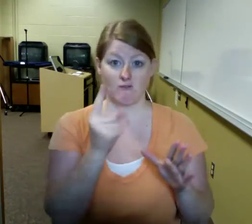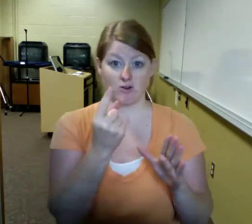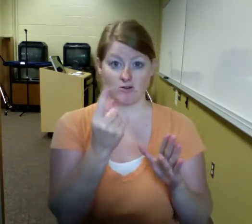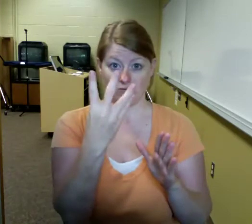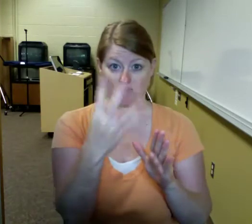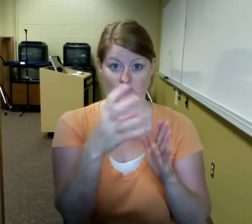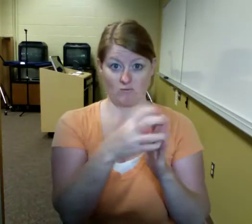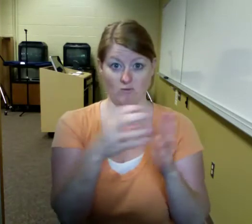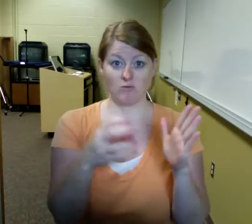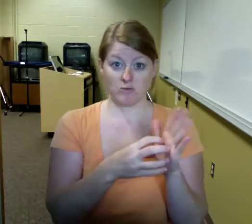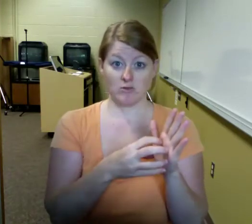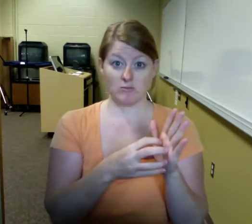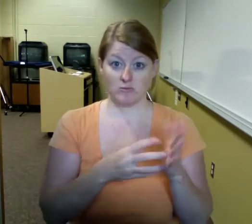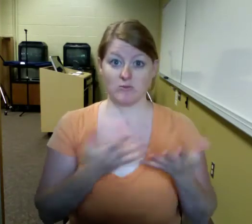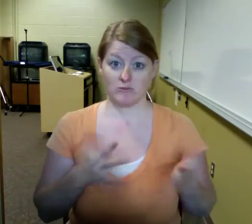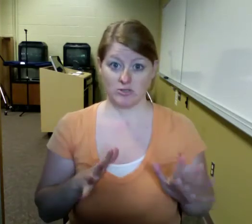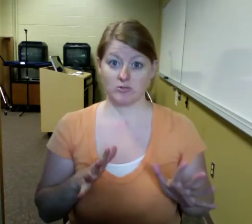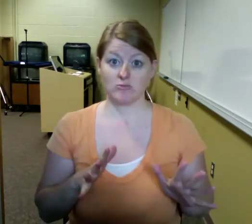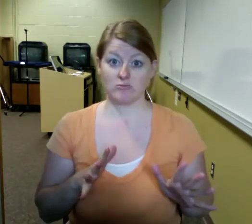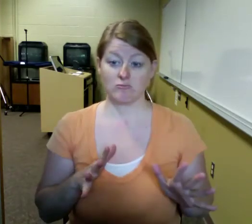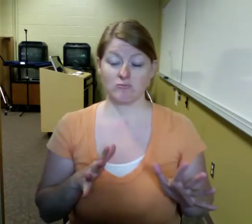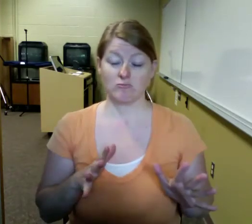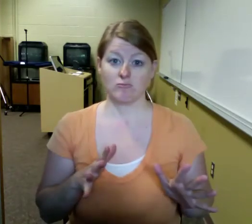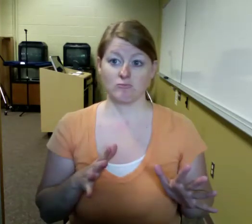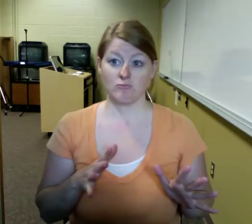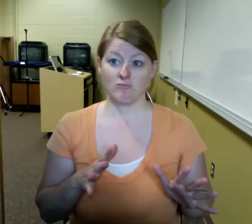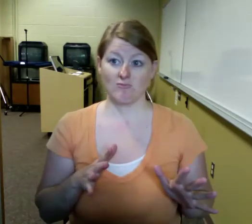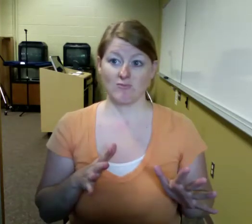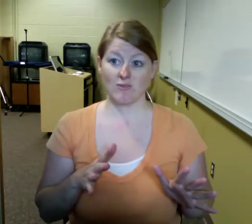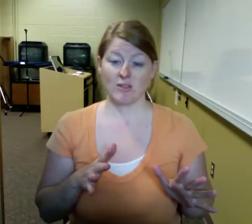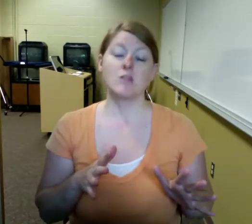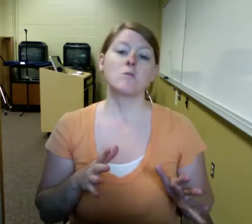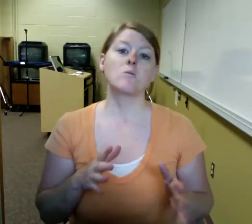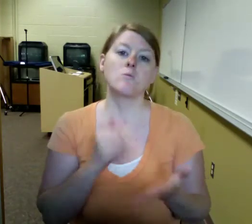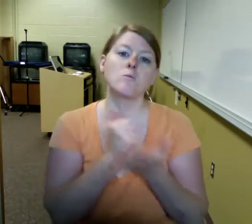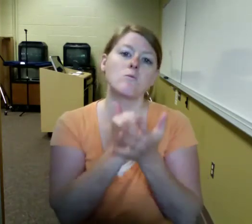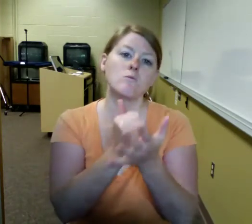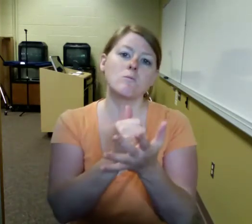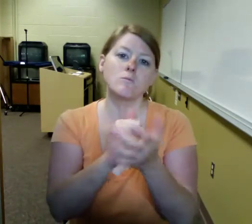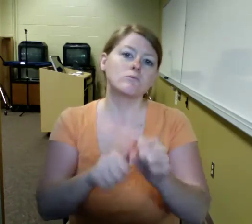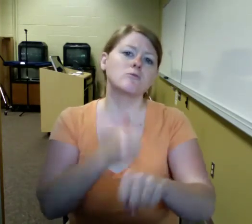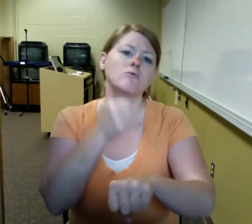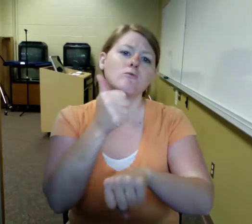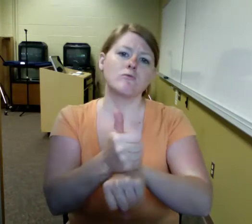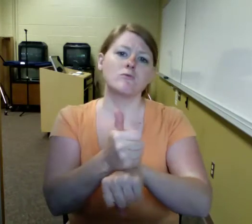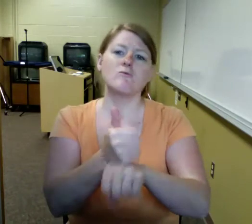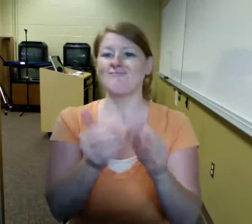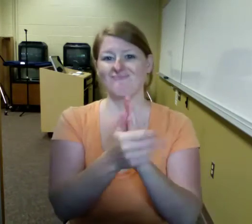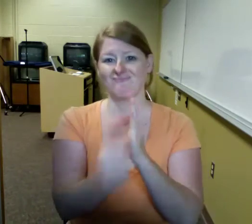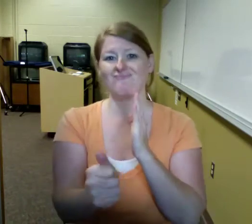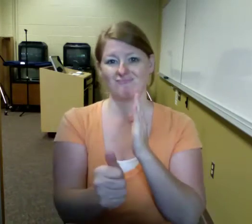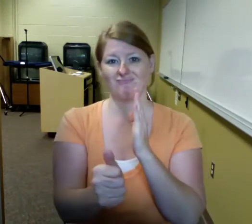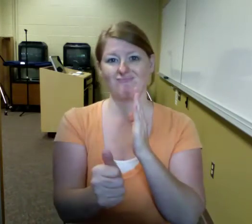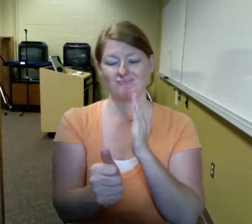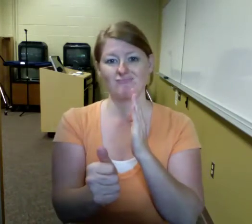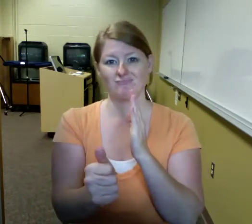workbook, which will provide you with the foundation information and principles to enable you to gain the greatest benefit from the tapes in